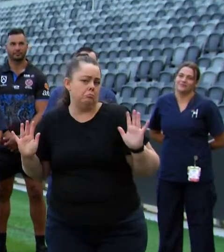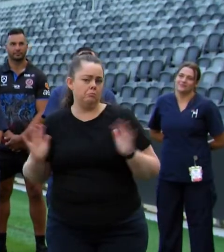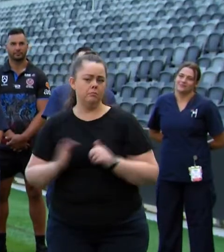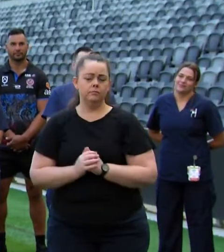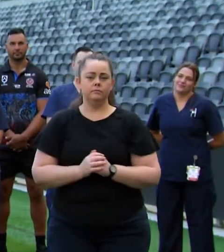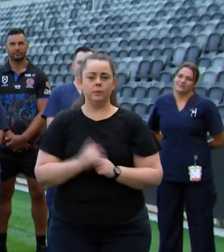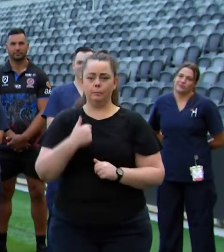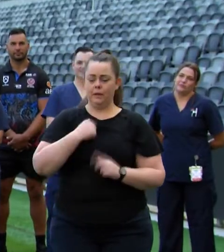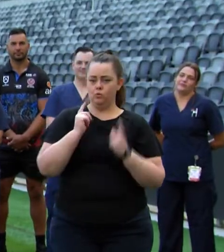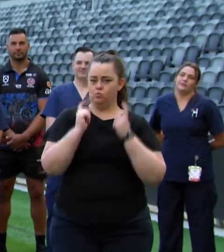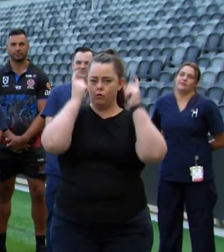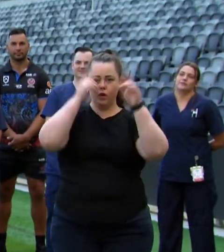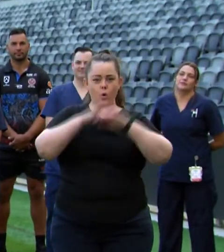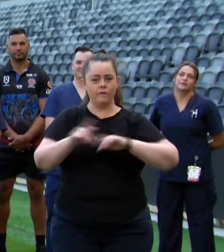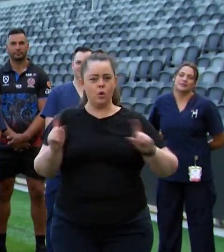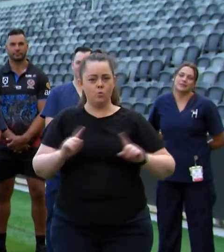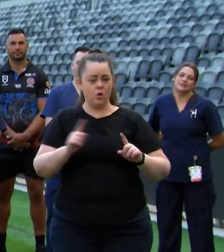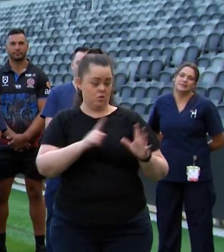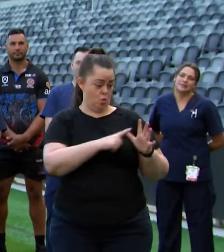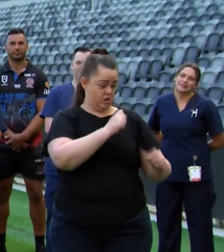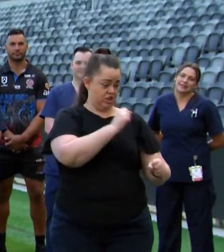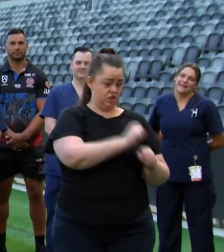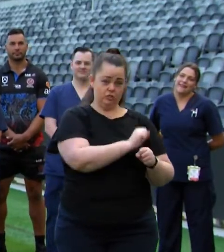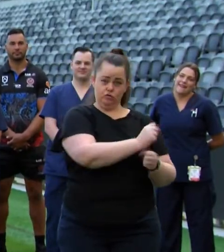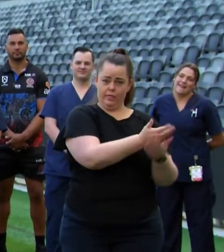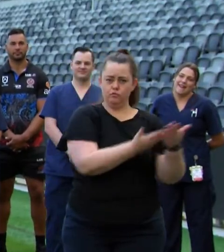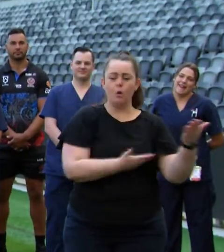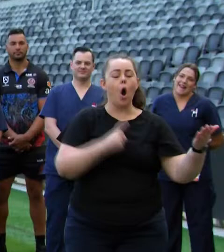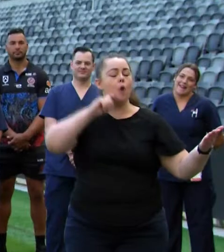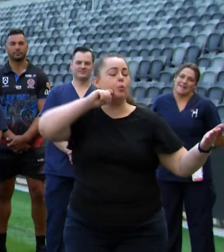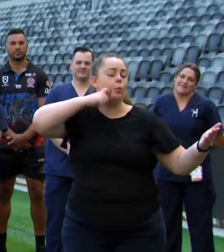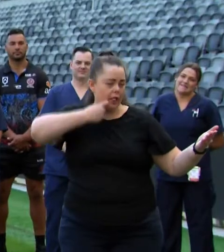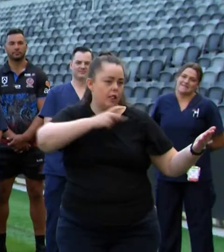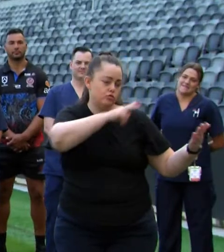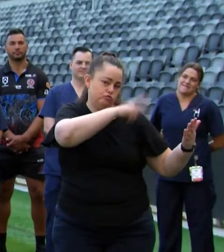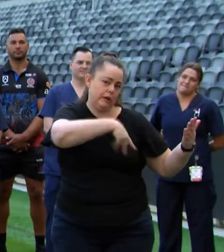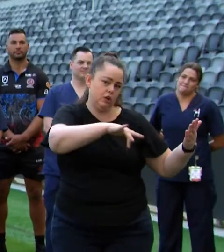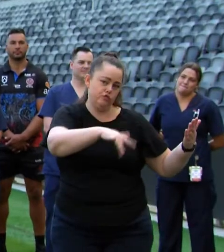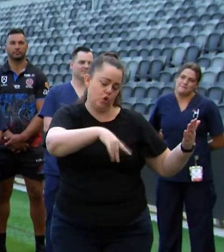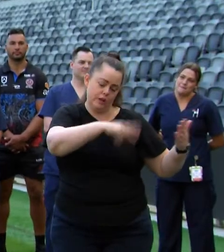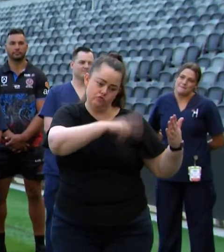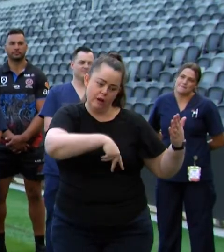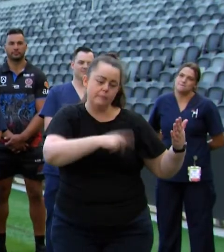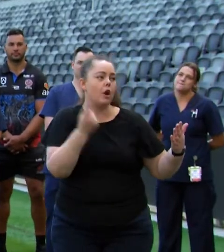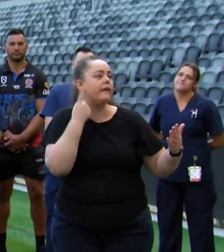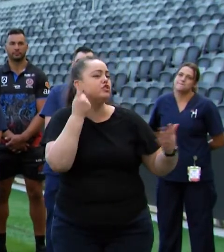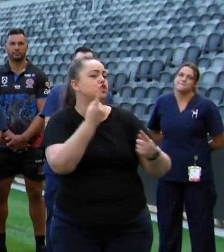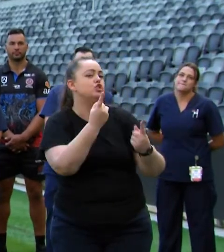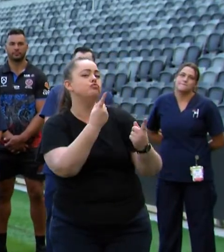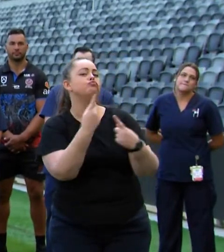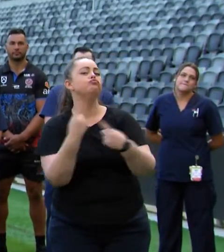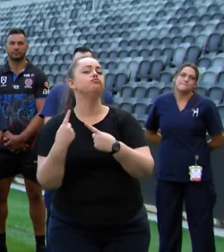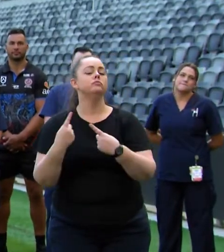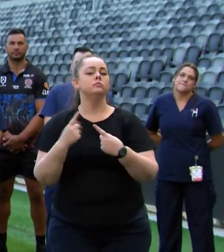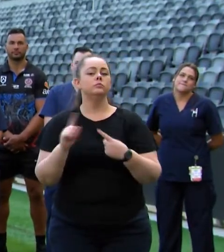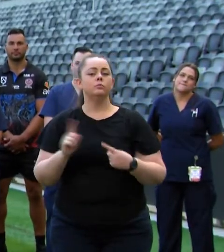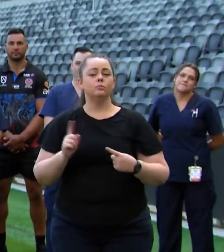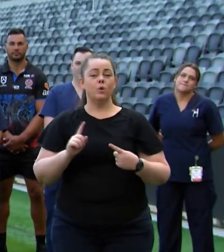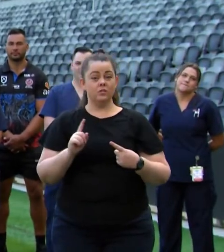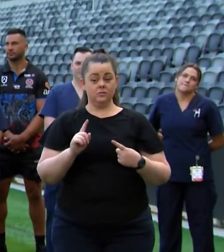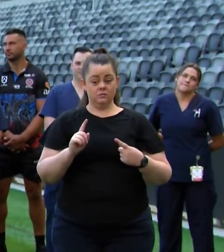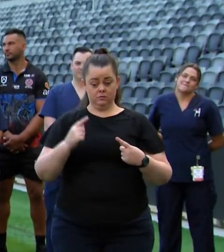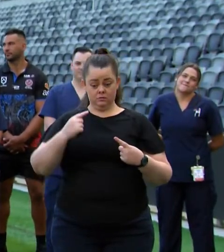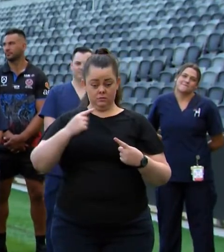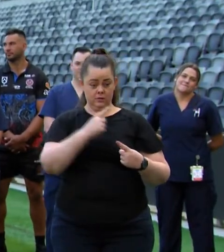major concerns that come through the Auditor General's report, which I'll read, but in terms of the advice that I've received to date, is in line